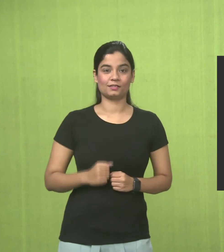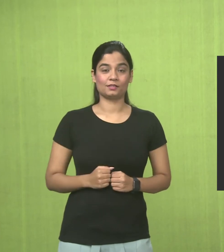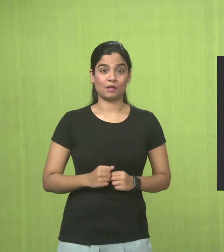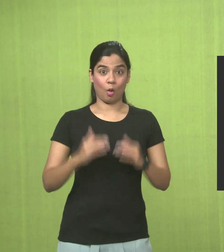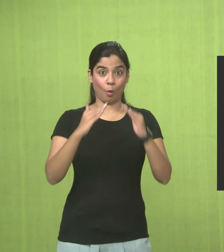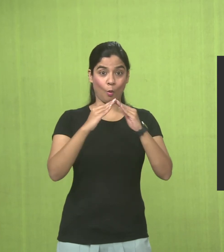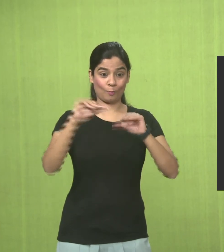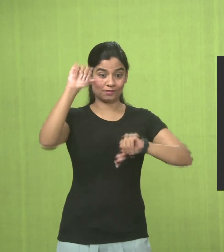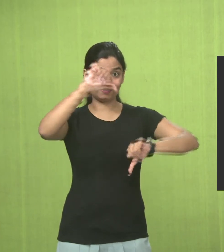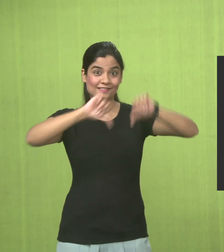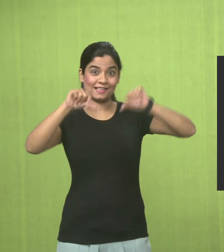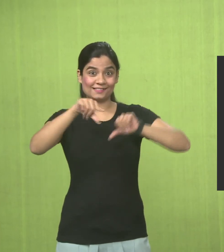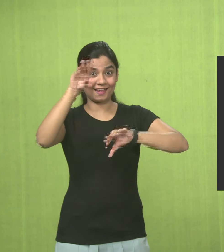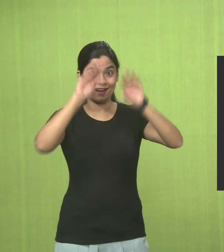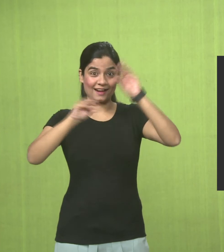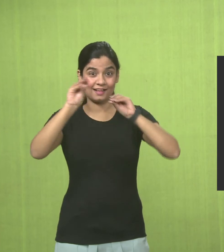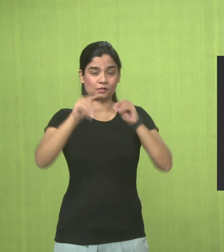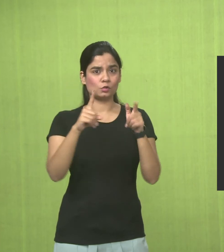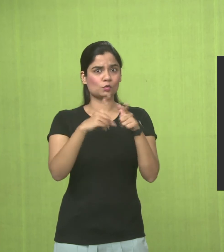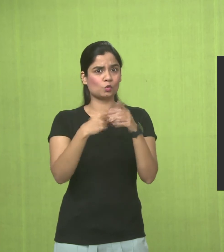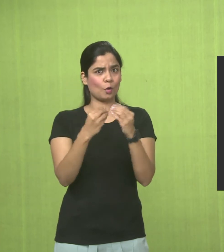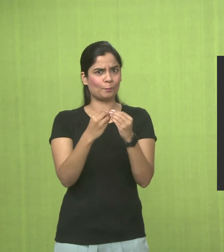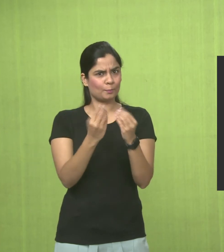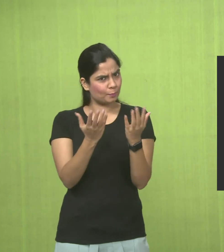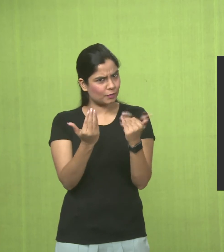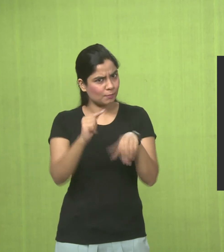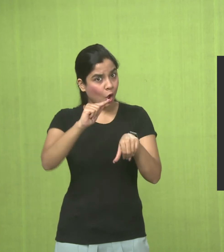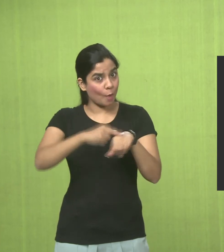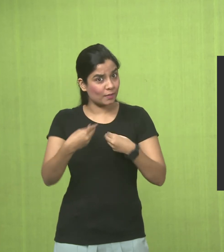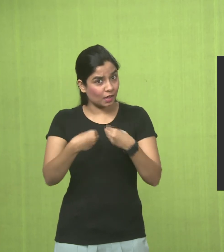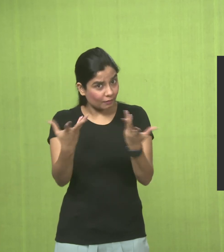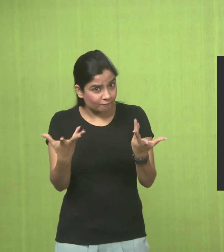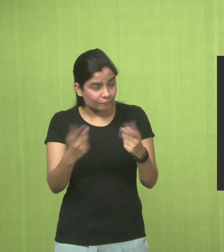Next question. Does home science offer job opportunities?